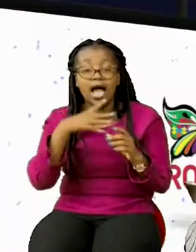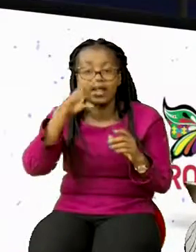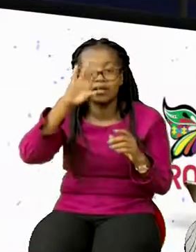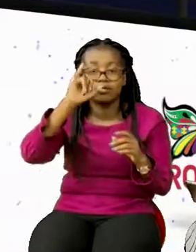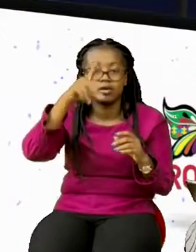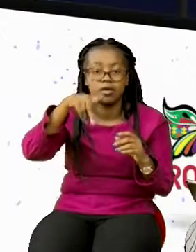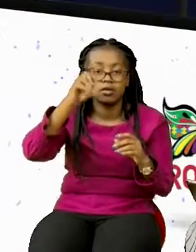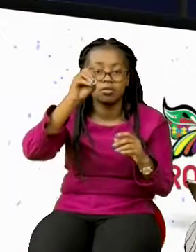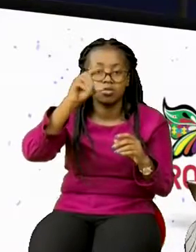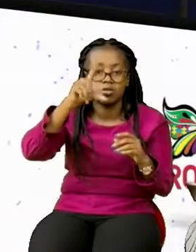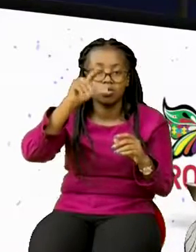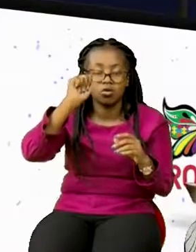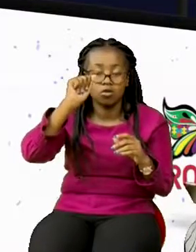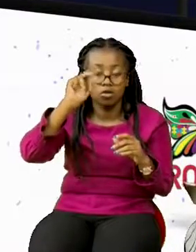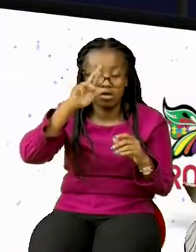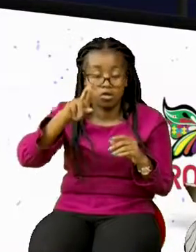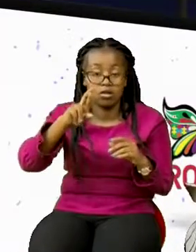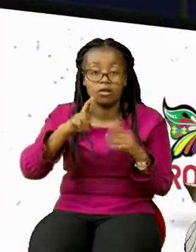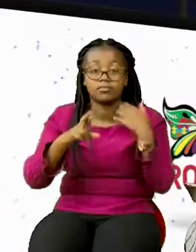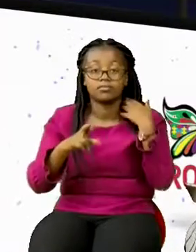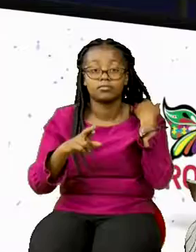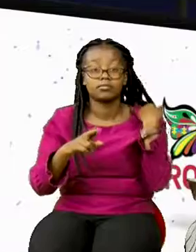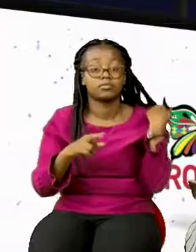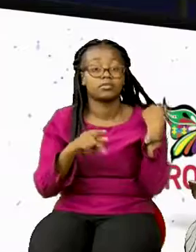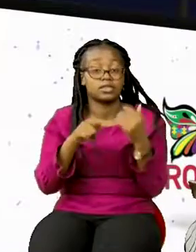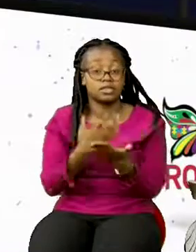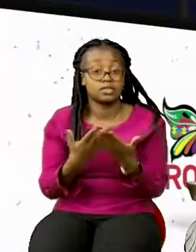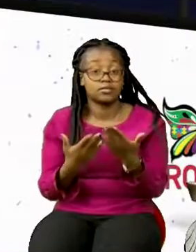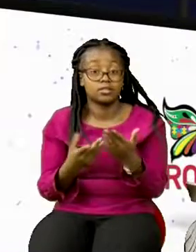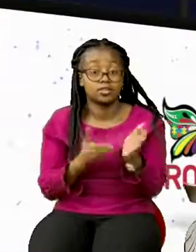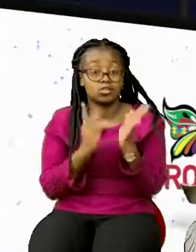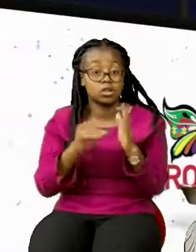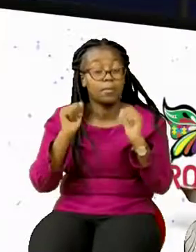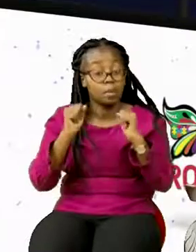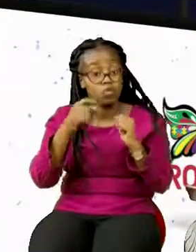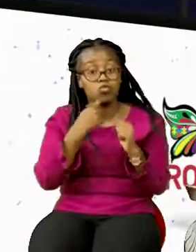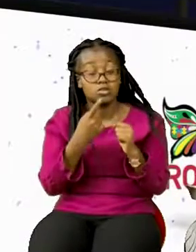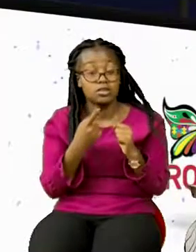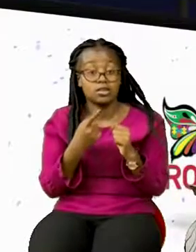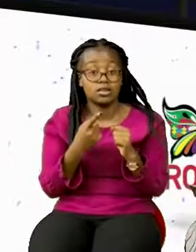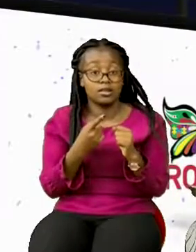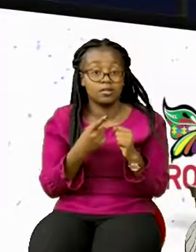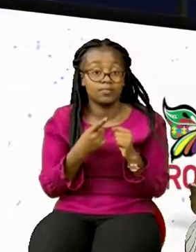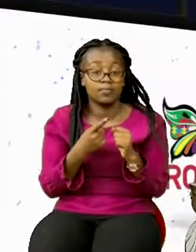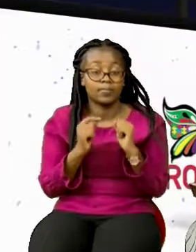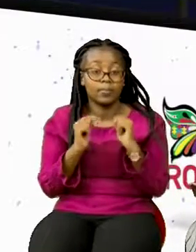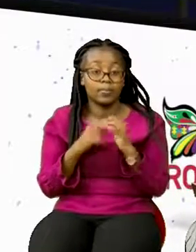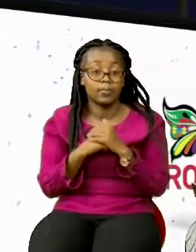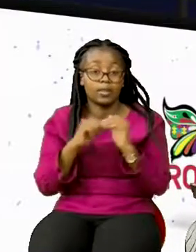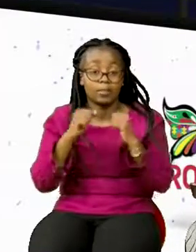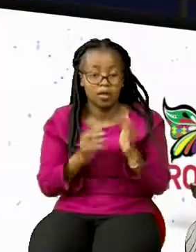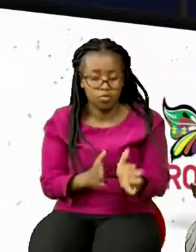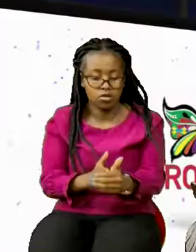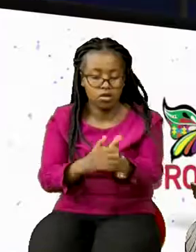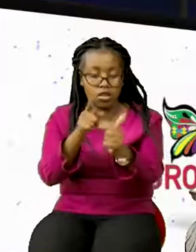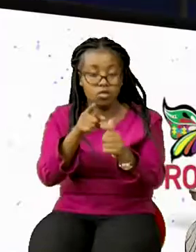be going through, could be having, and bipolar. These are things that the doctors will be able to tell apart and will be able to guide